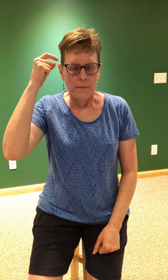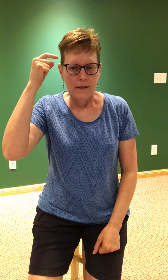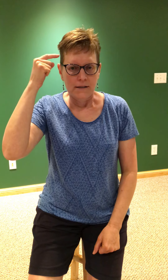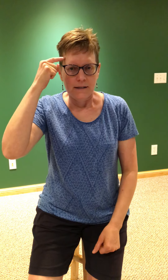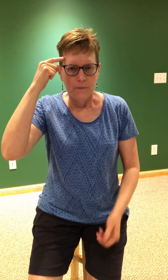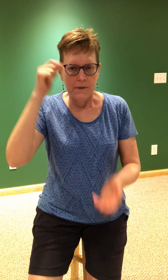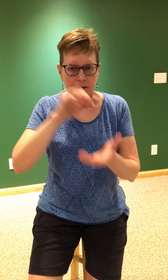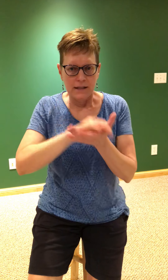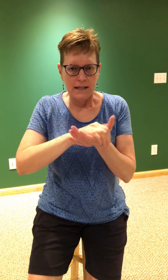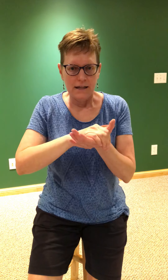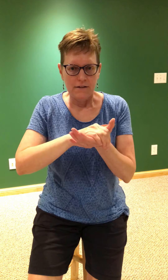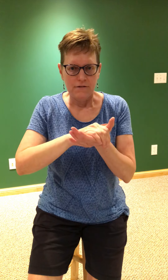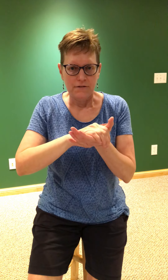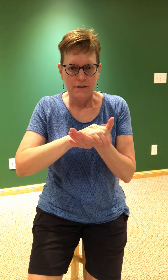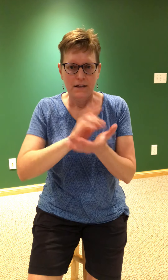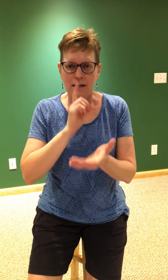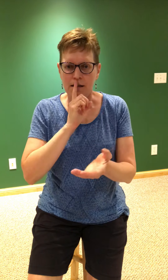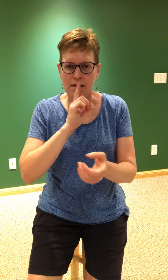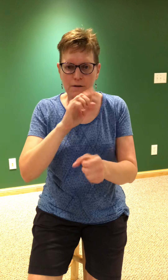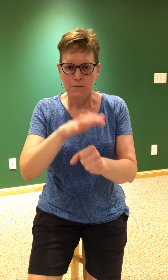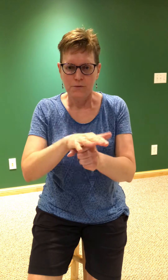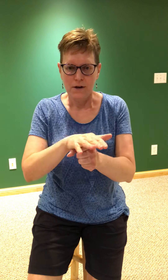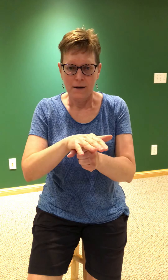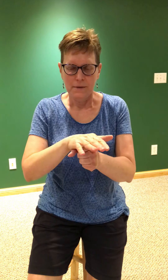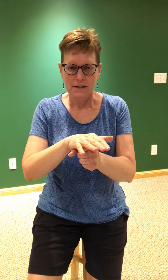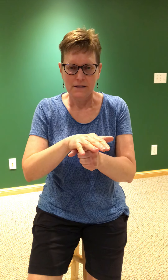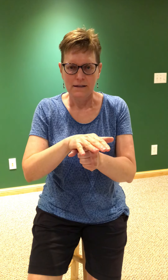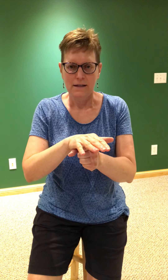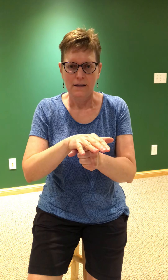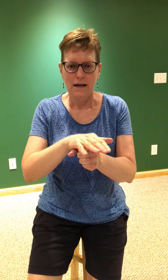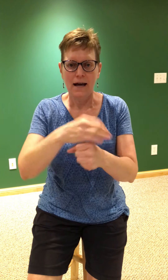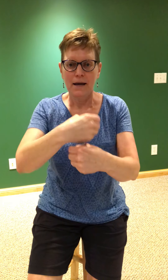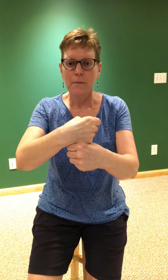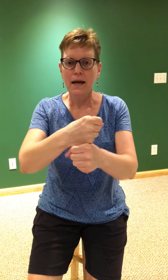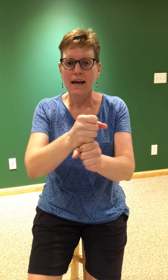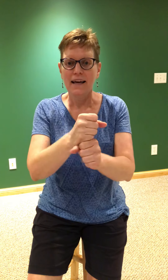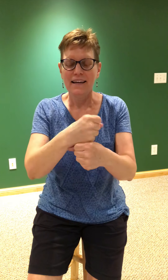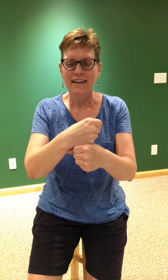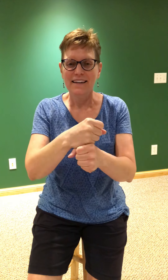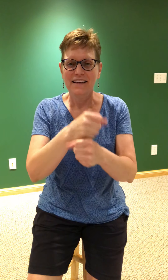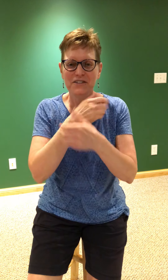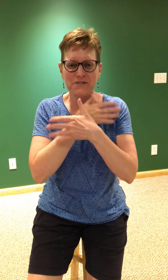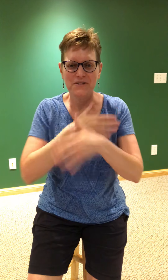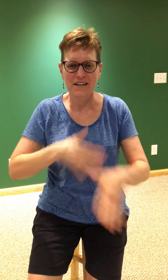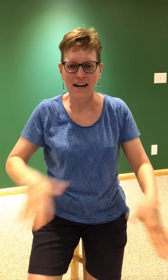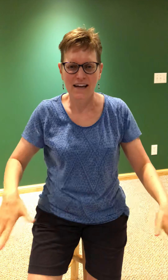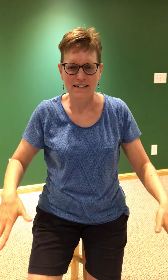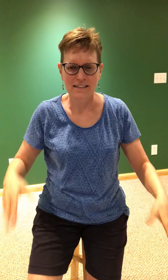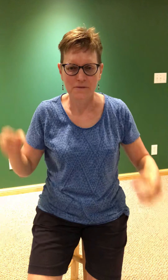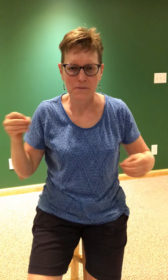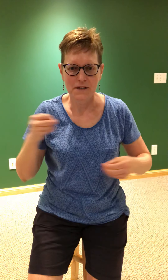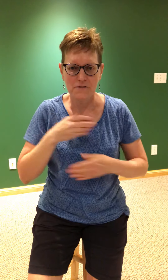Let's see. Believe in the promise I made. Do not be